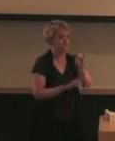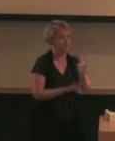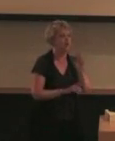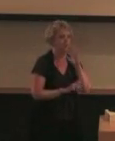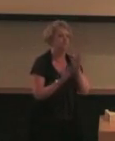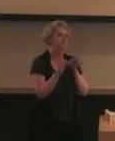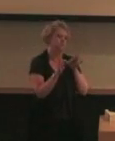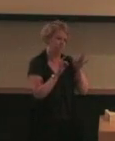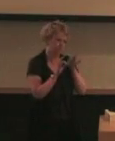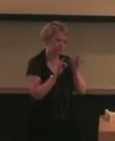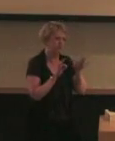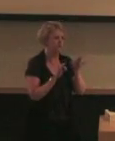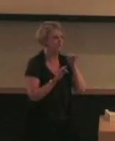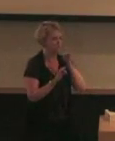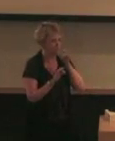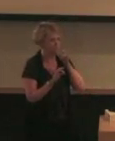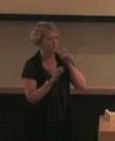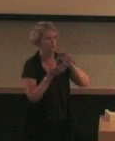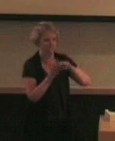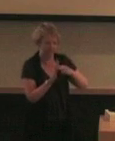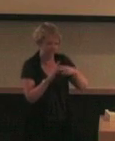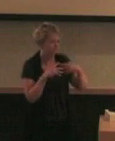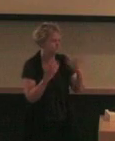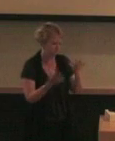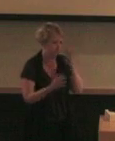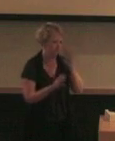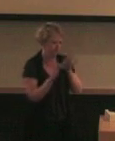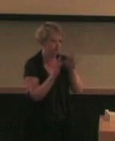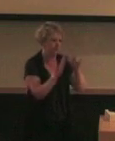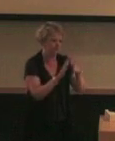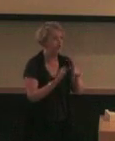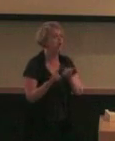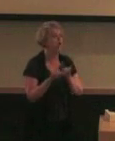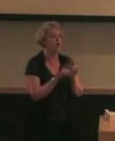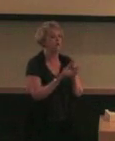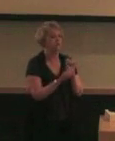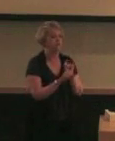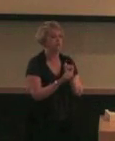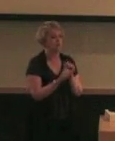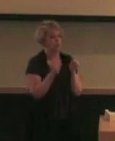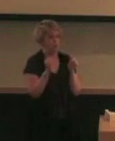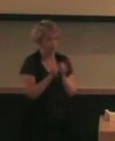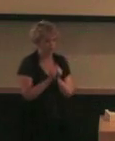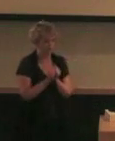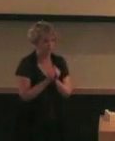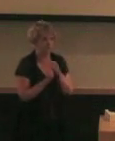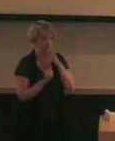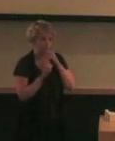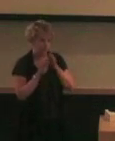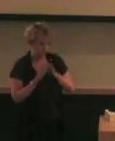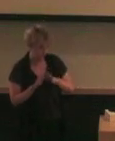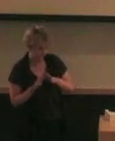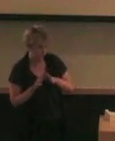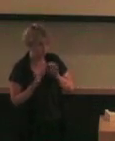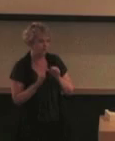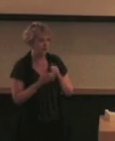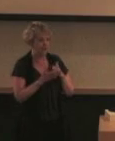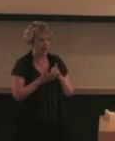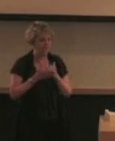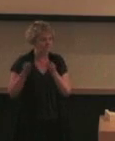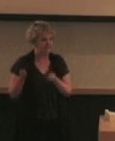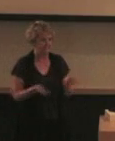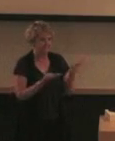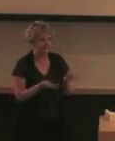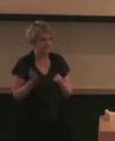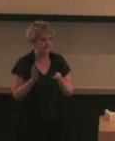I'm going to explain who they are or what they are, who also work alongside with interpreters and can help